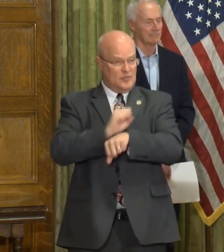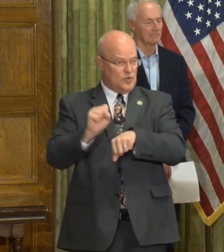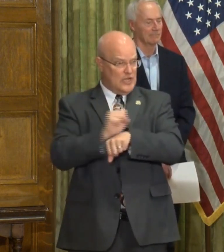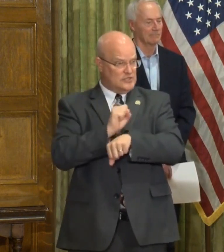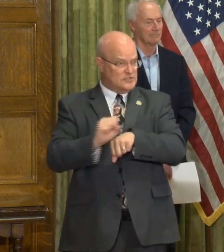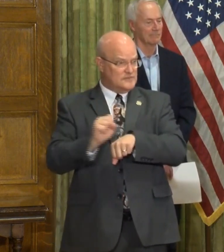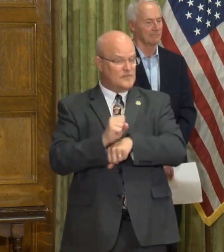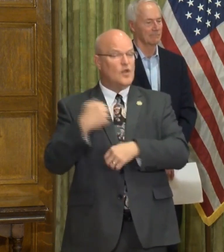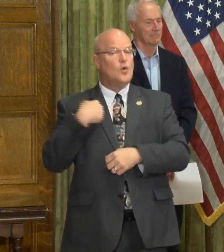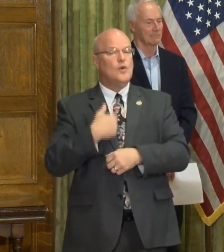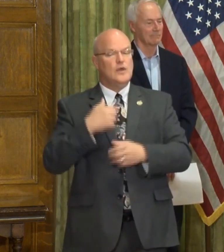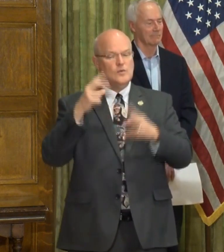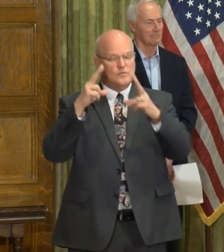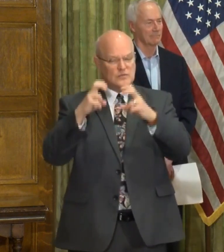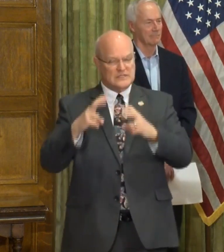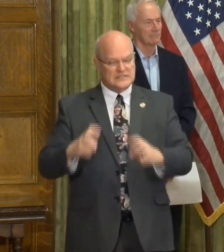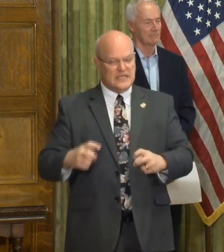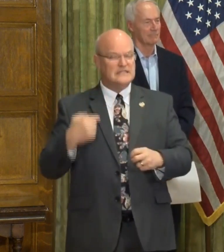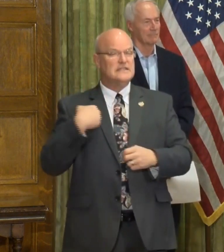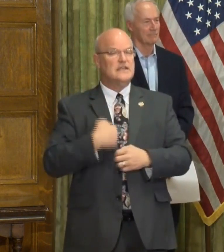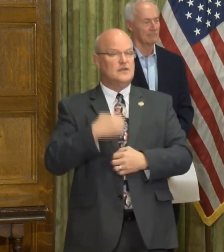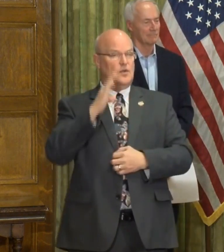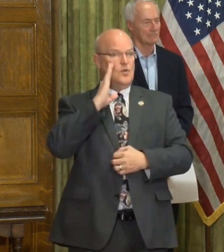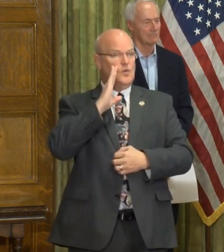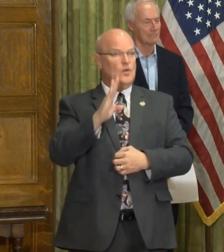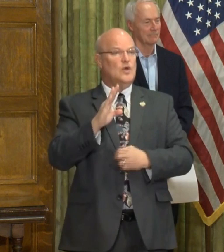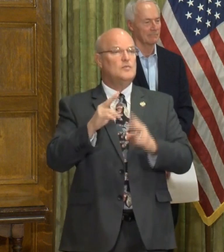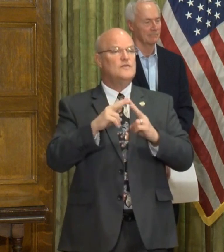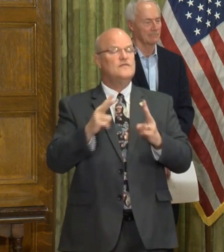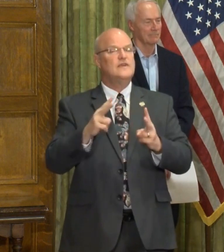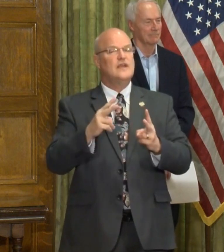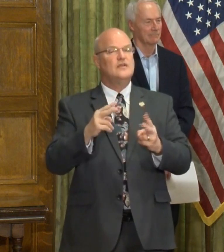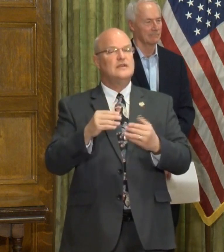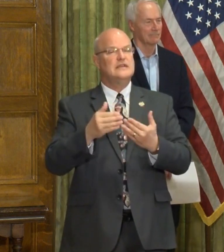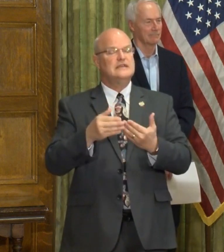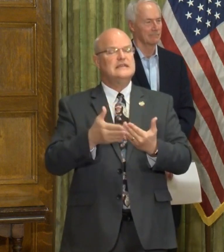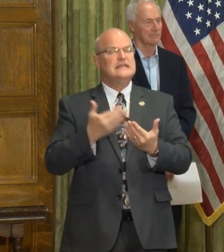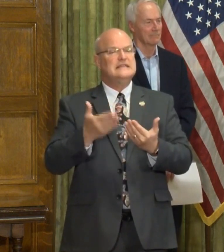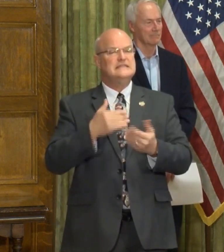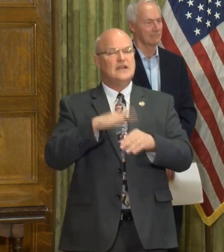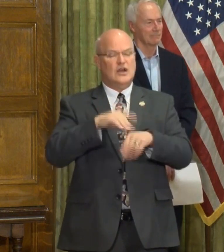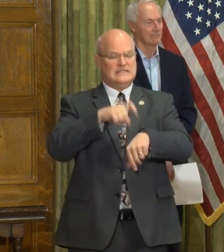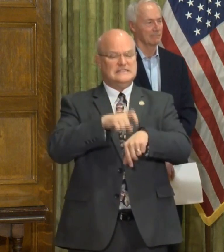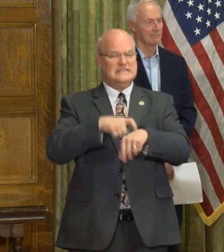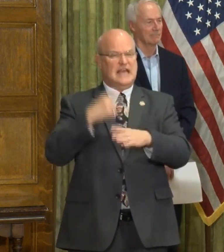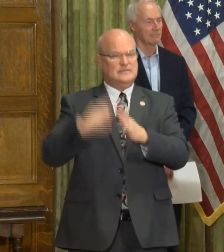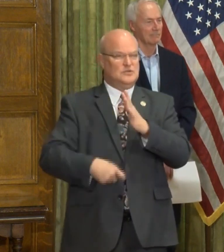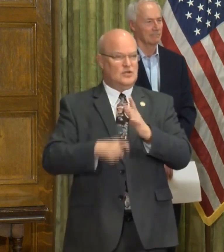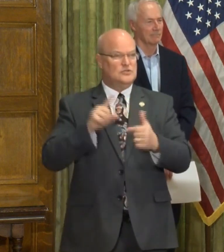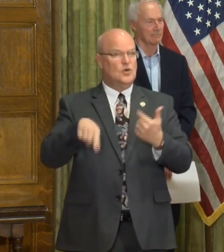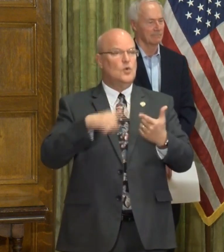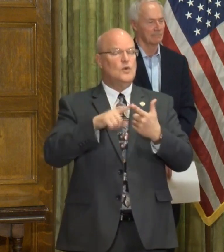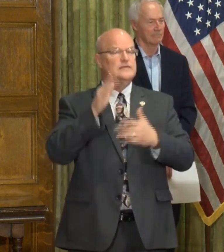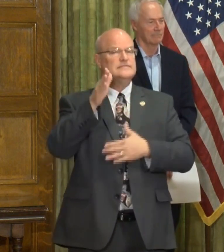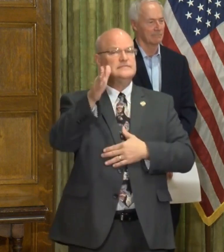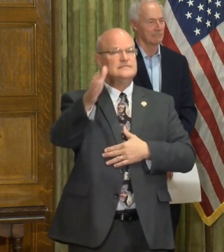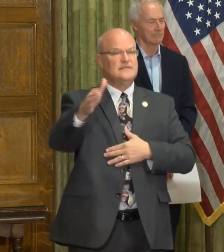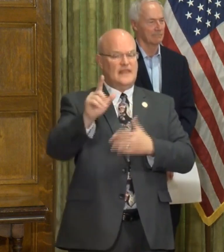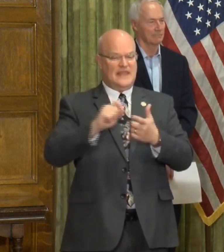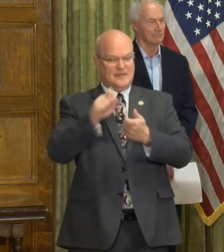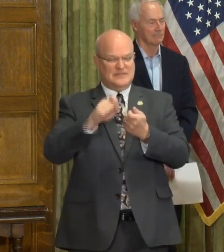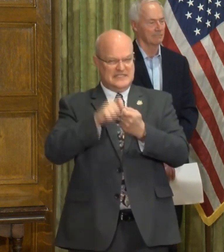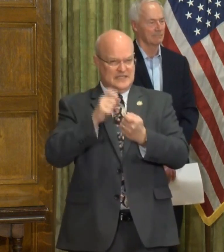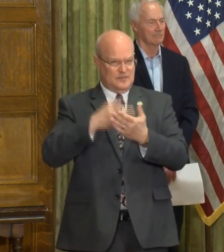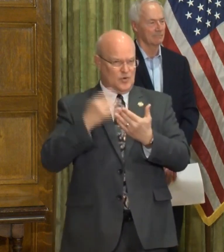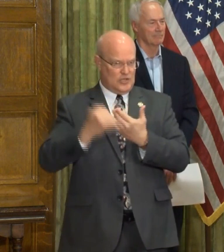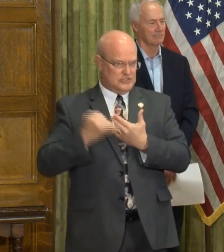suspend operations, we'll assess that, and we will be very lenient on time charges when it comes to that on